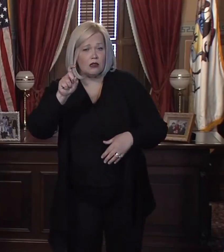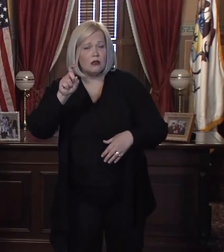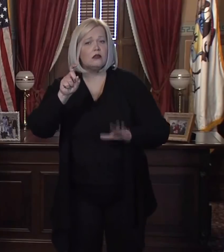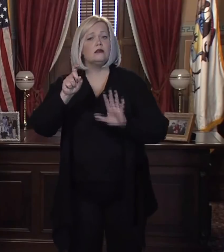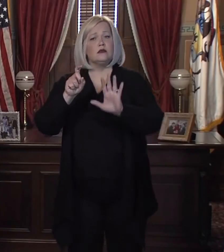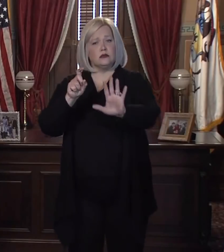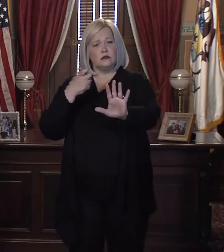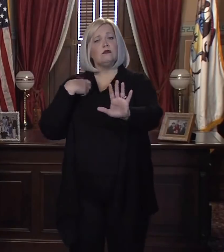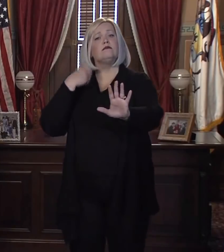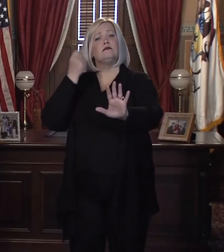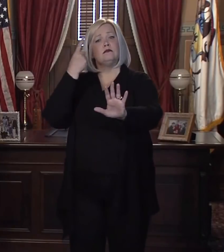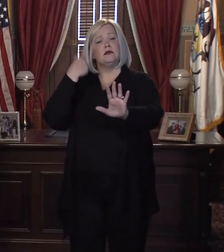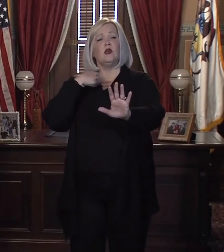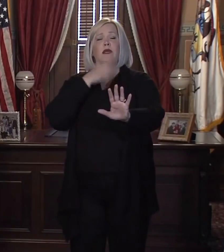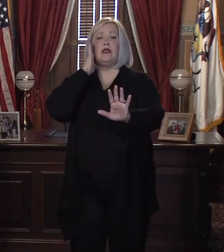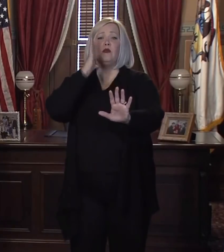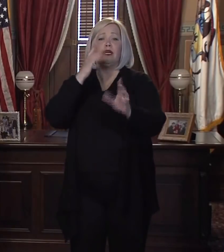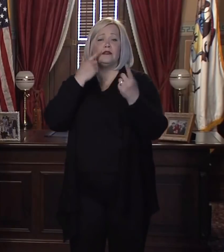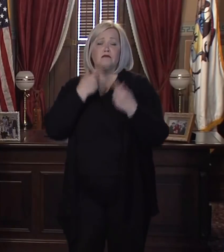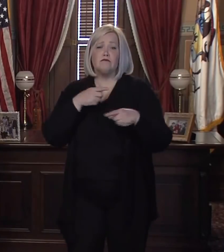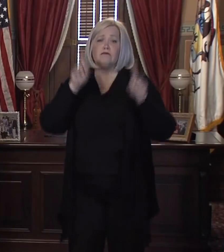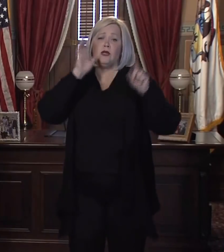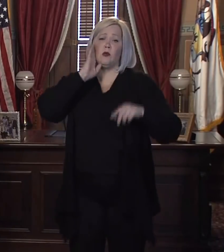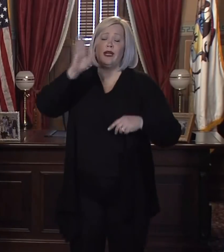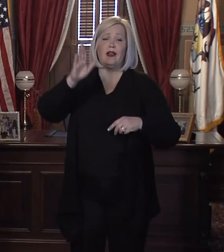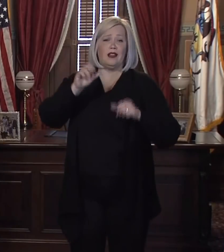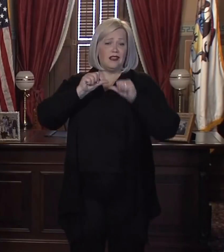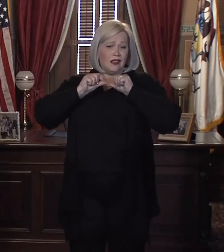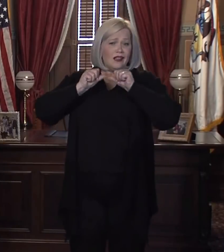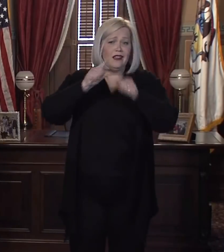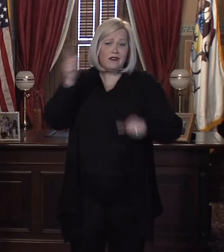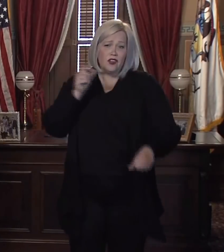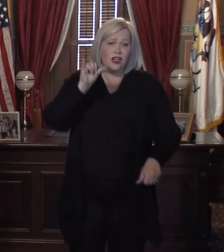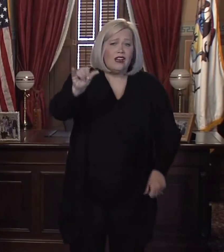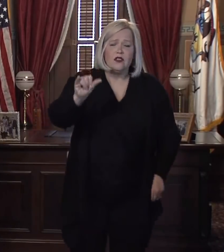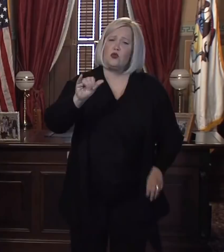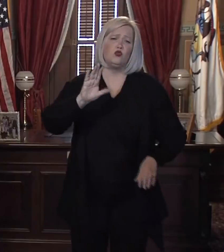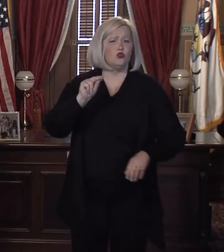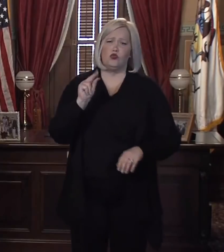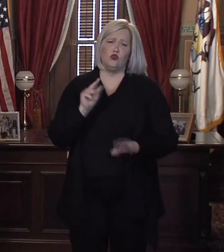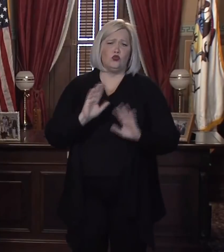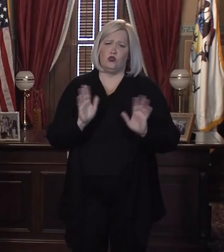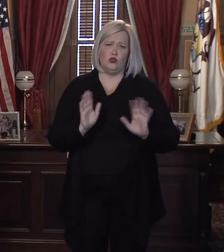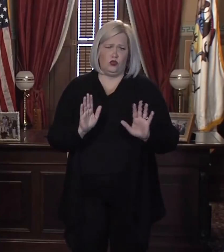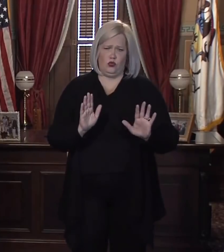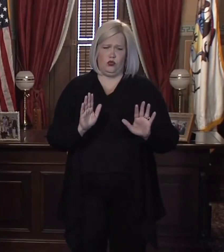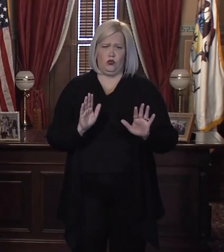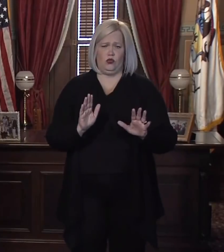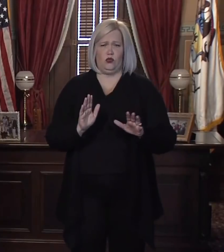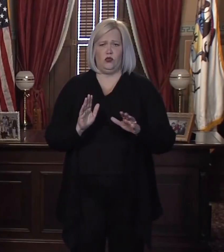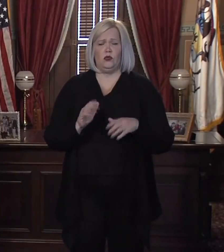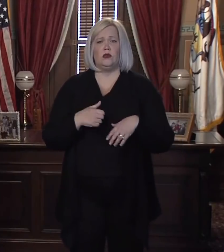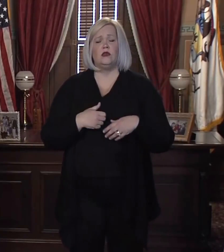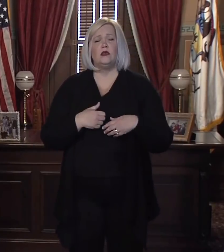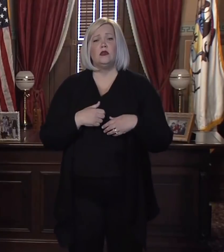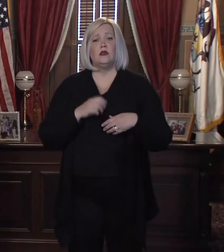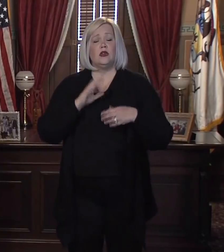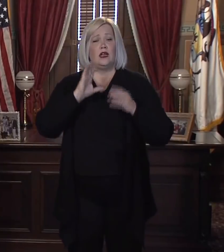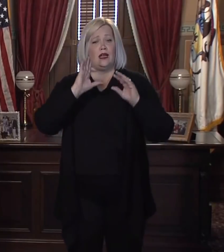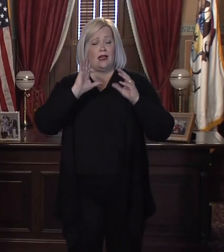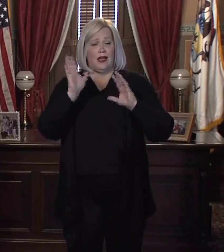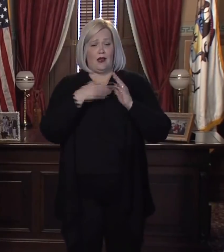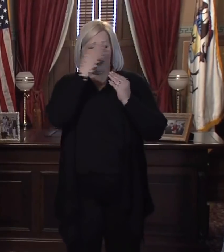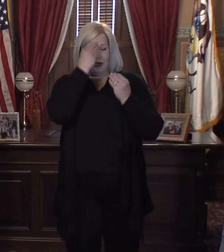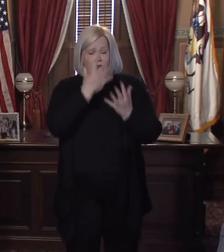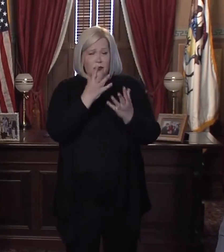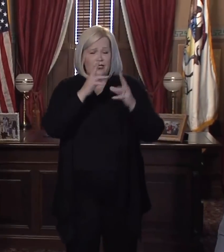through this. This is not a permanent moment. We are crunching the data daily.